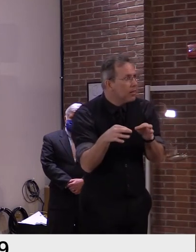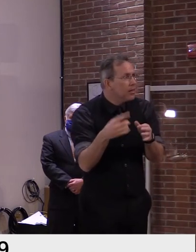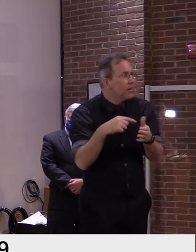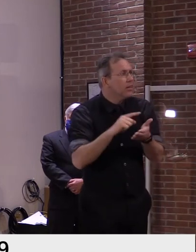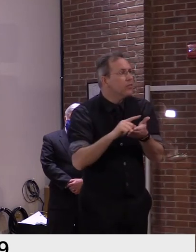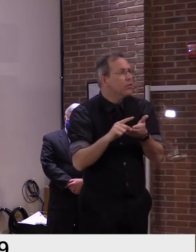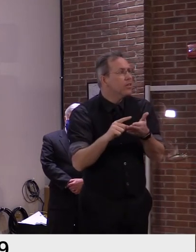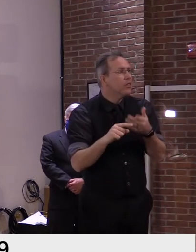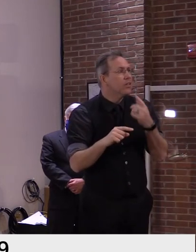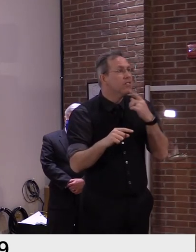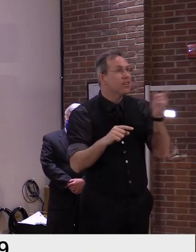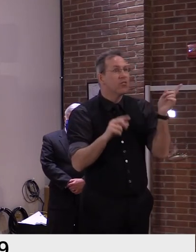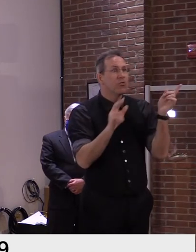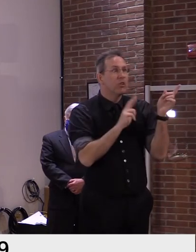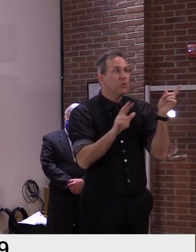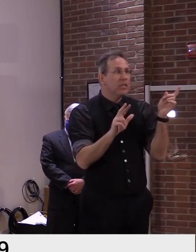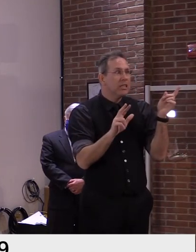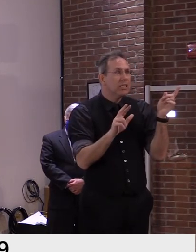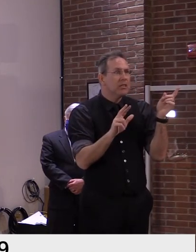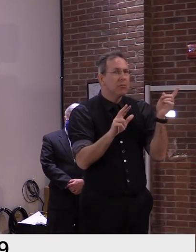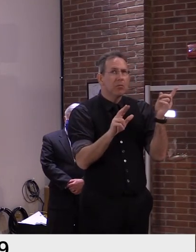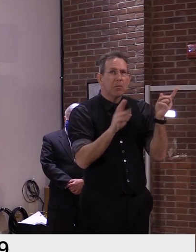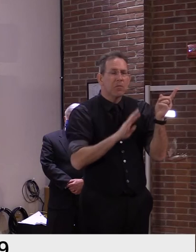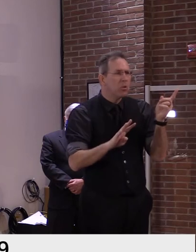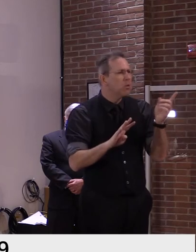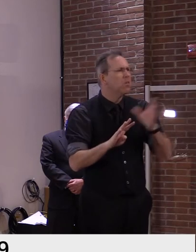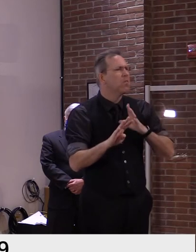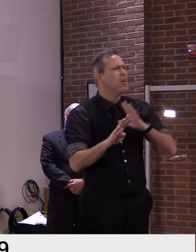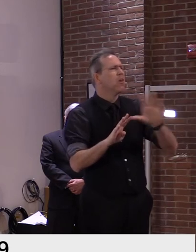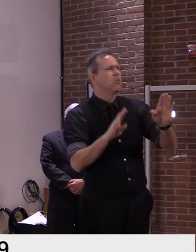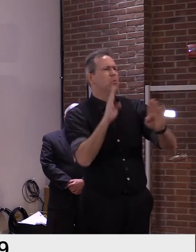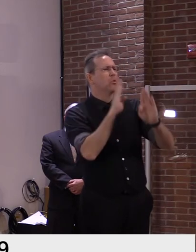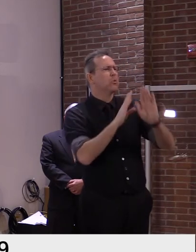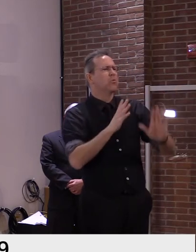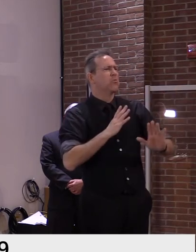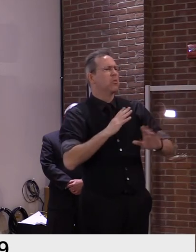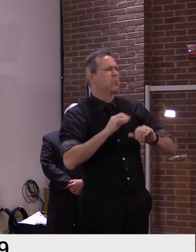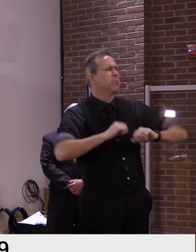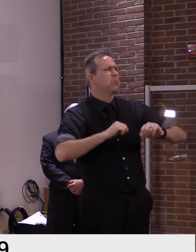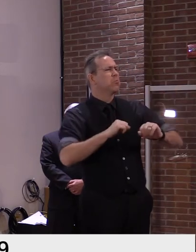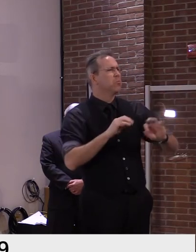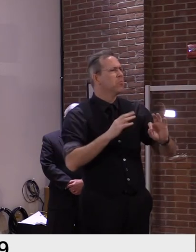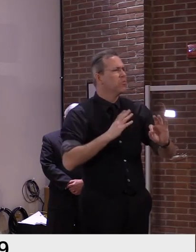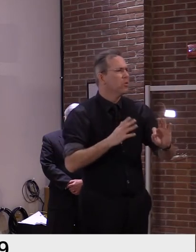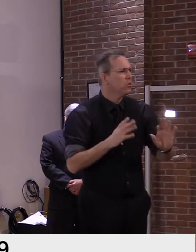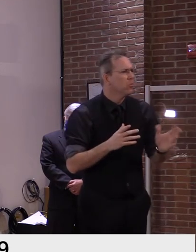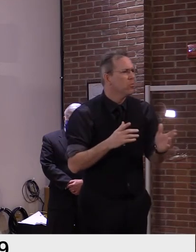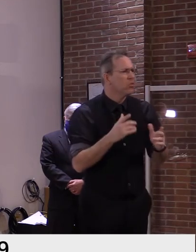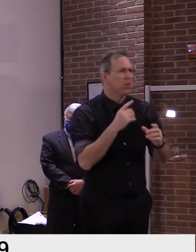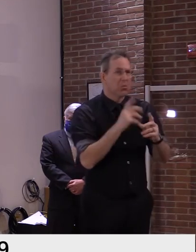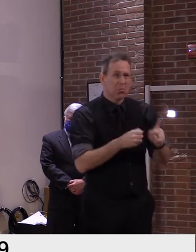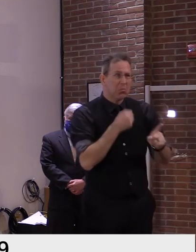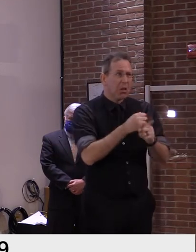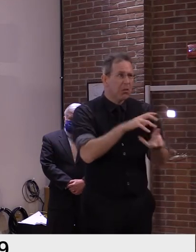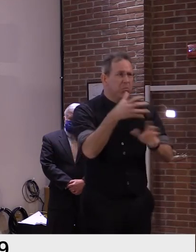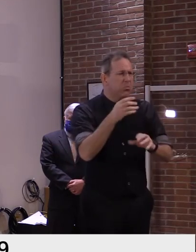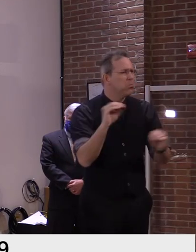4 weeks, I really don't think that would have any significant impact based on what we know this far.